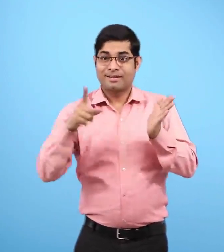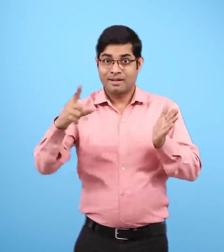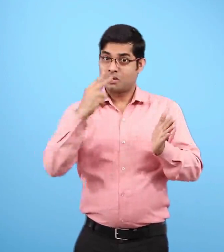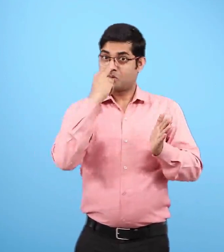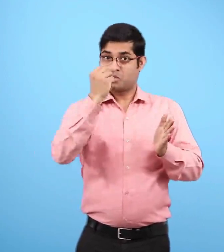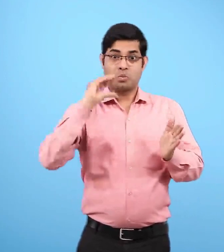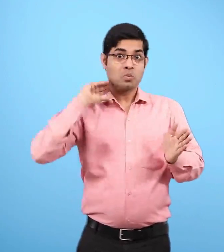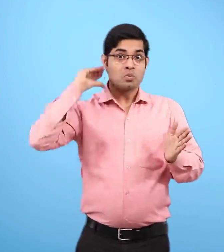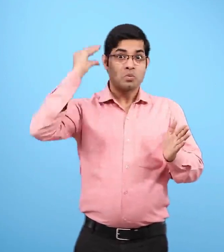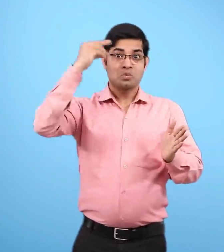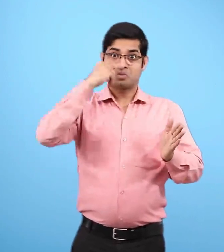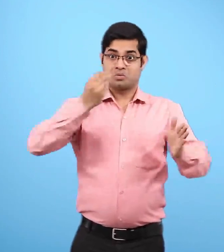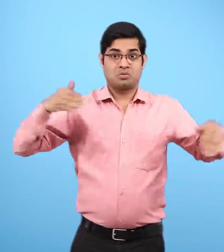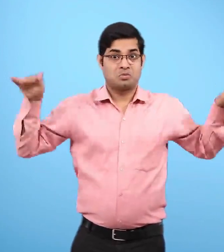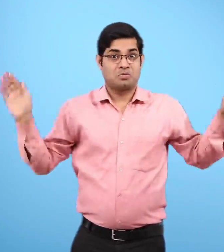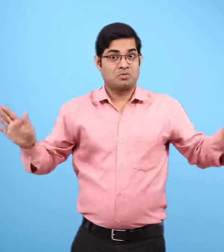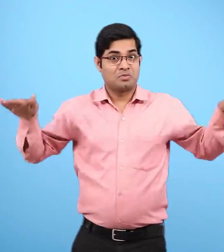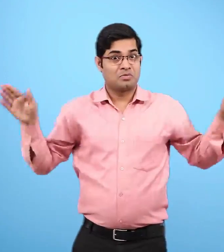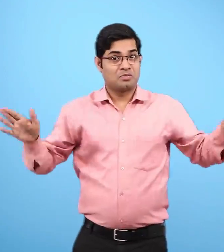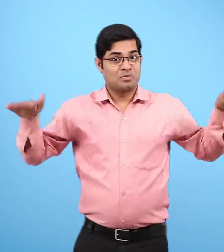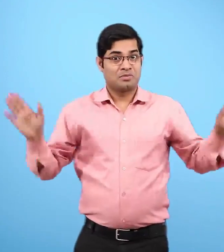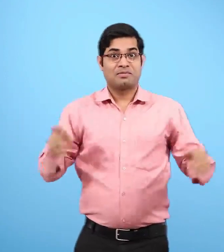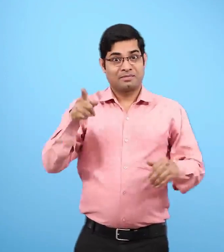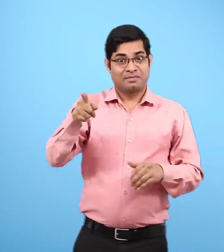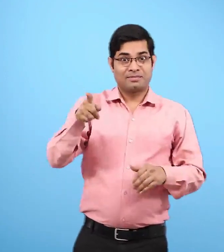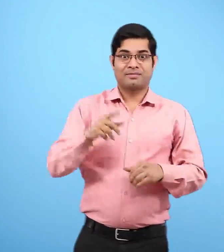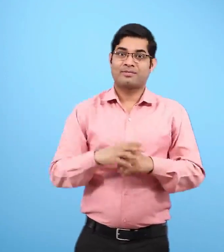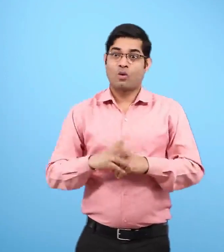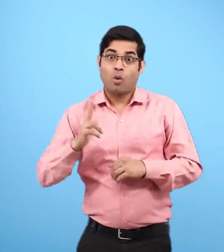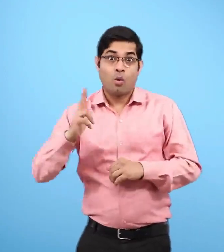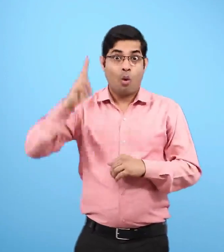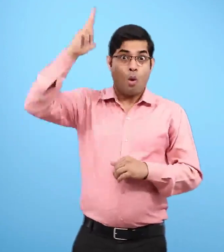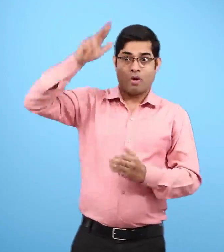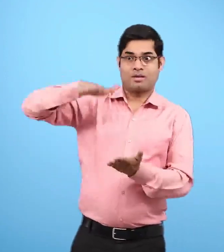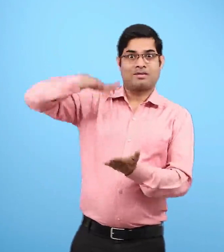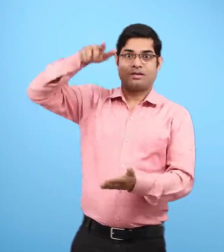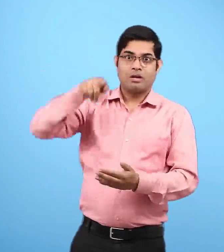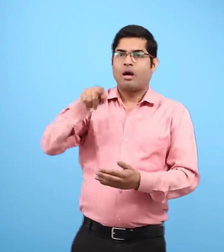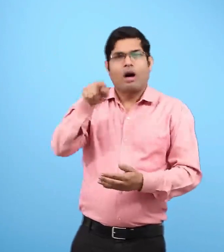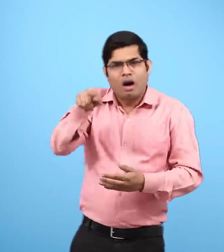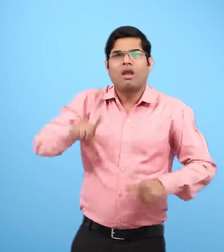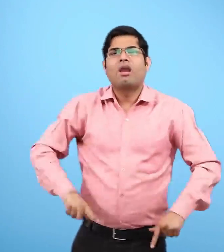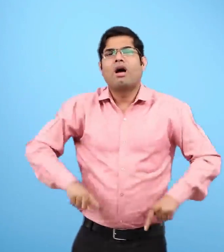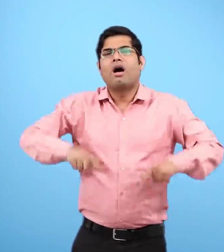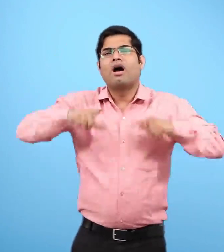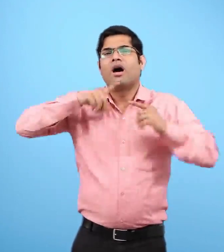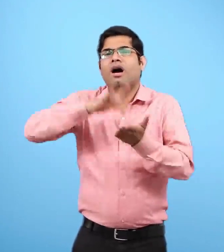a swan is a big white bird with a long neck, and it lives near